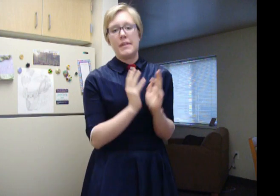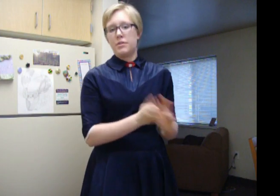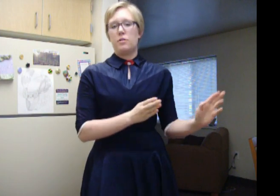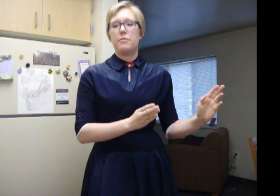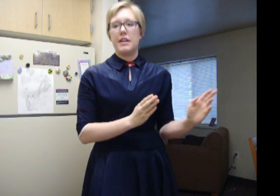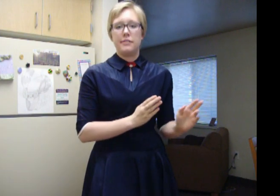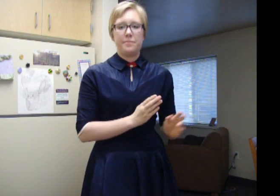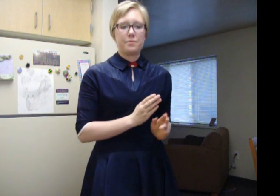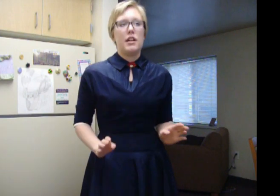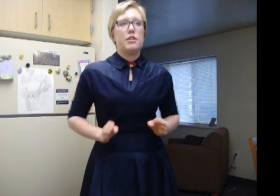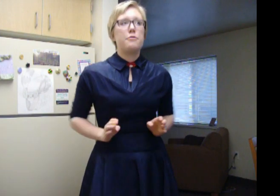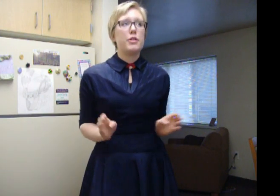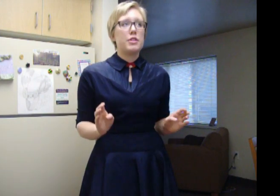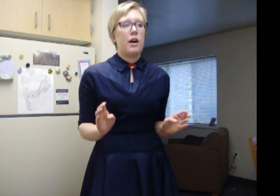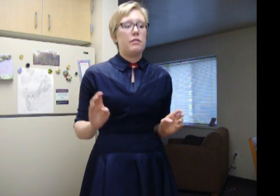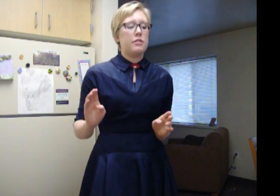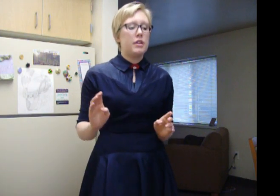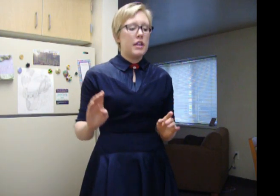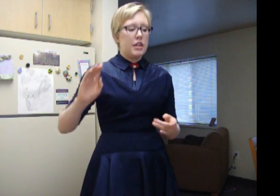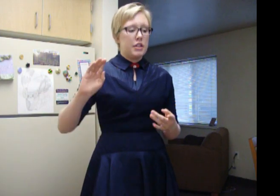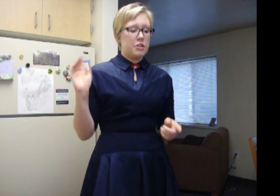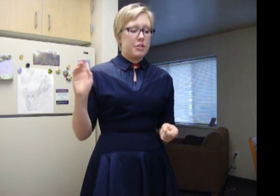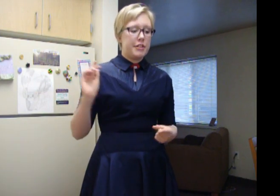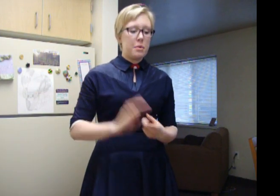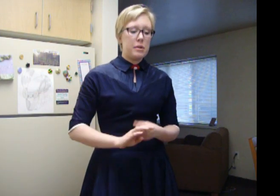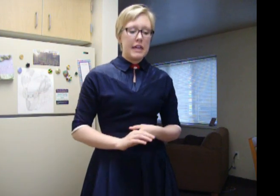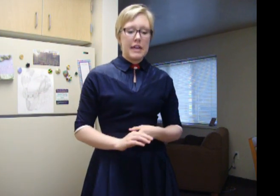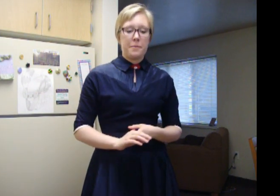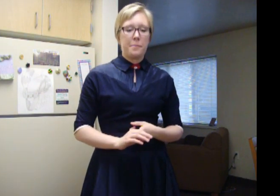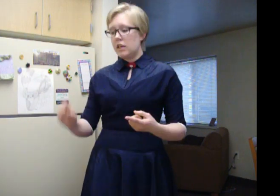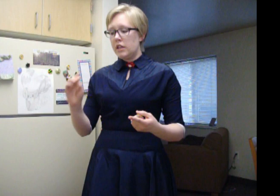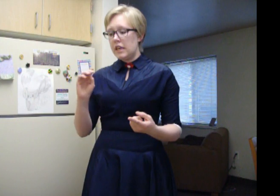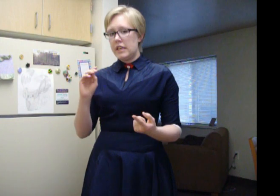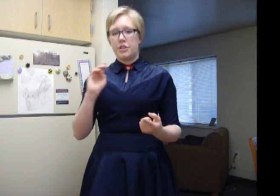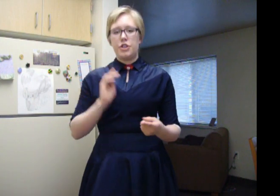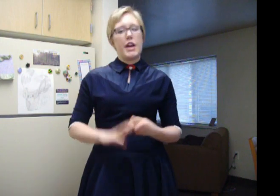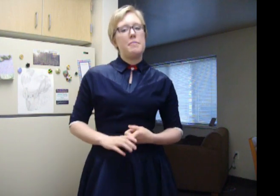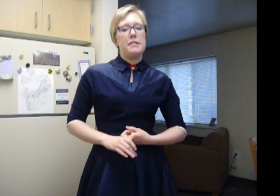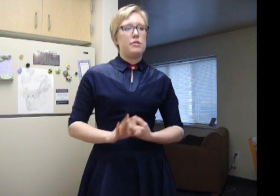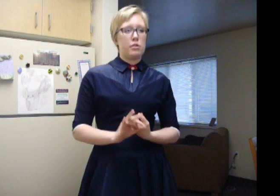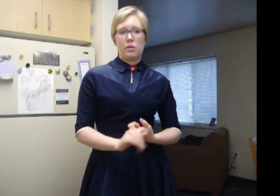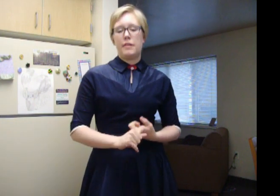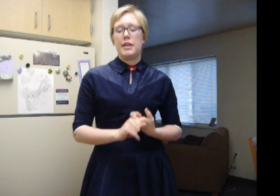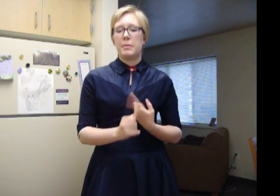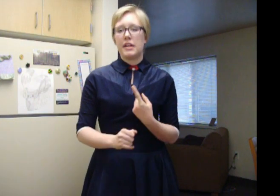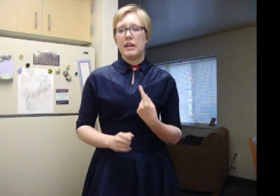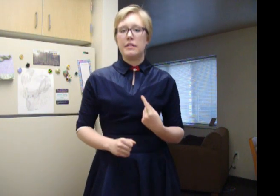this girlfriend. So first off, she totally is shaming this girlfriend because, you